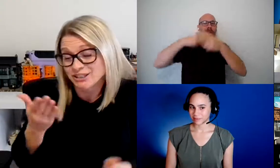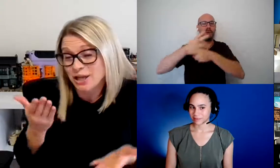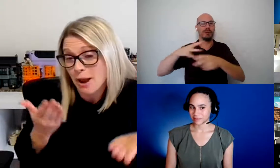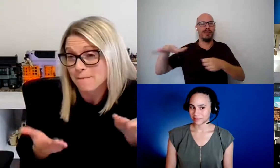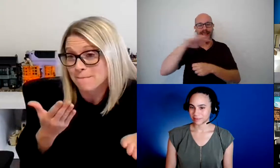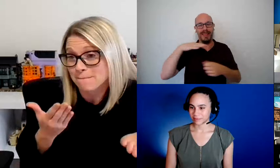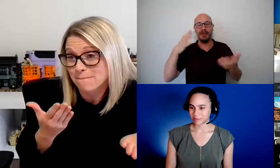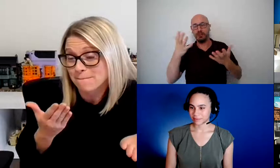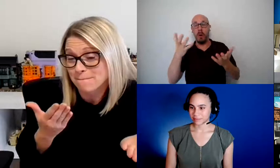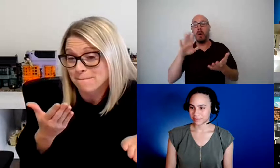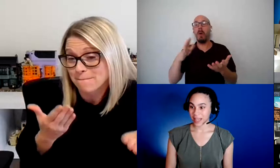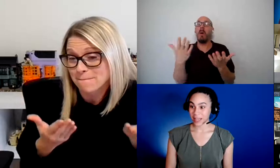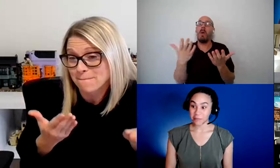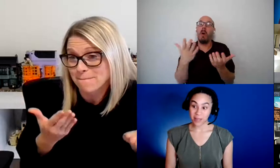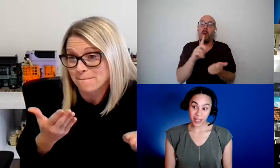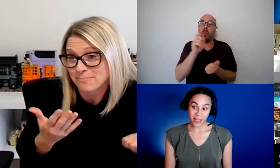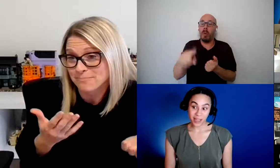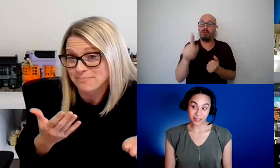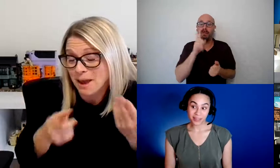Here's a question for you, Dr. Perkins. What's, go ahead.